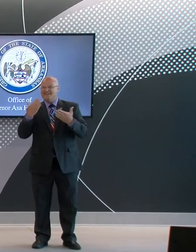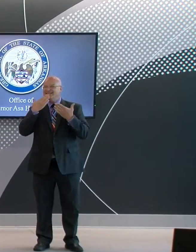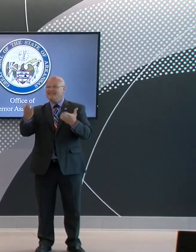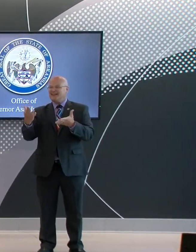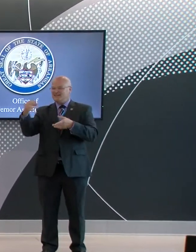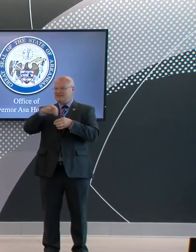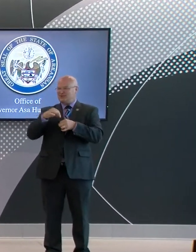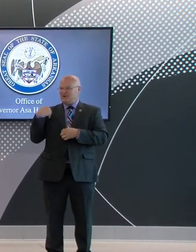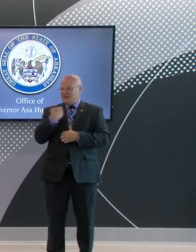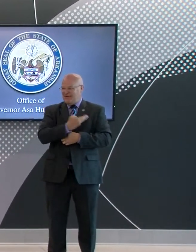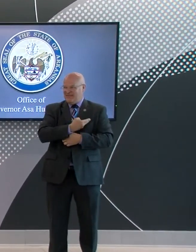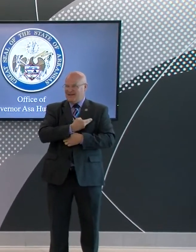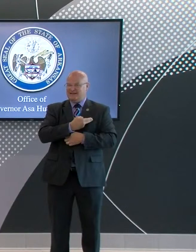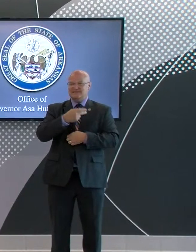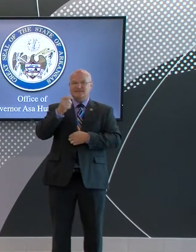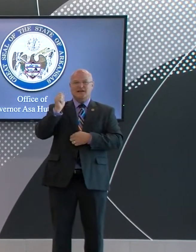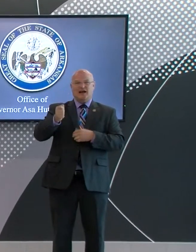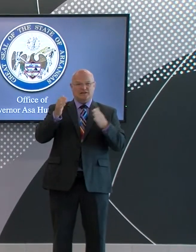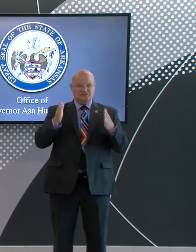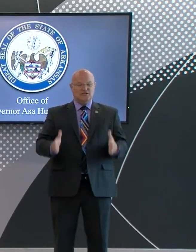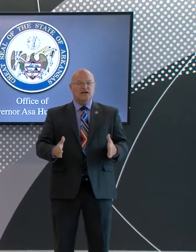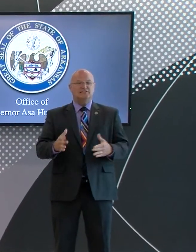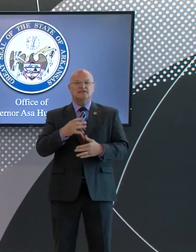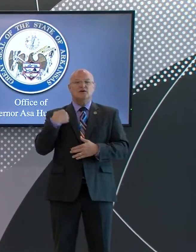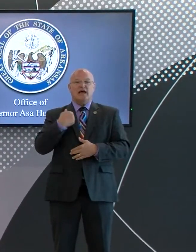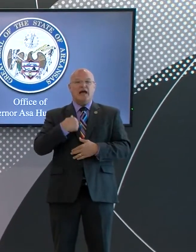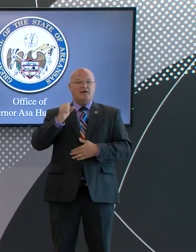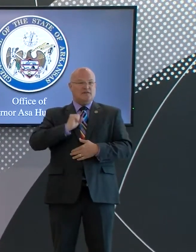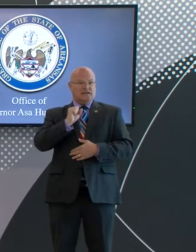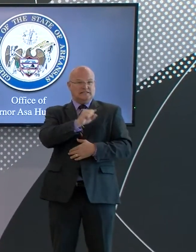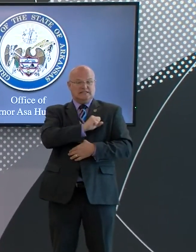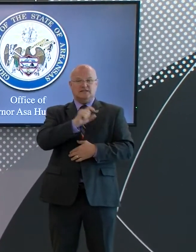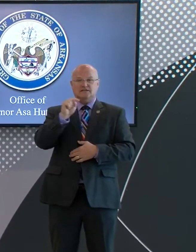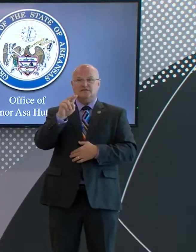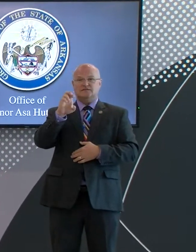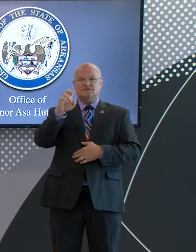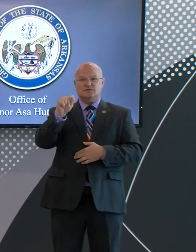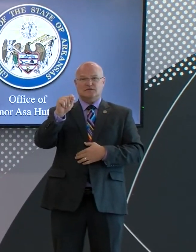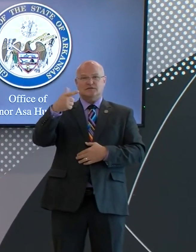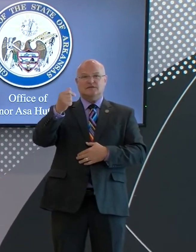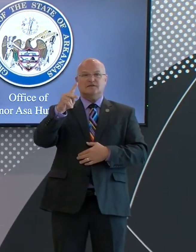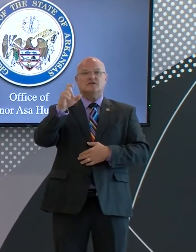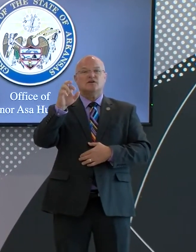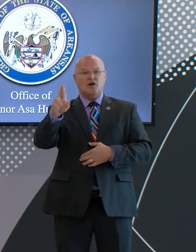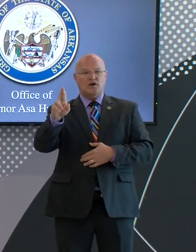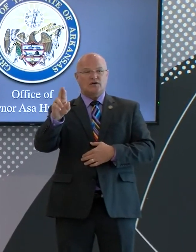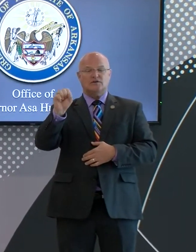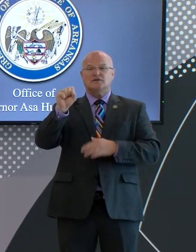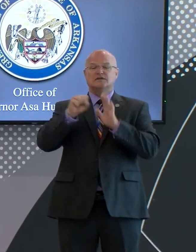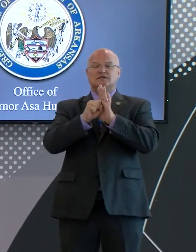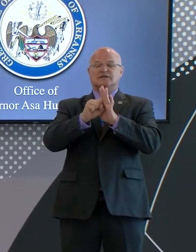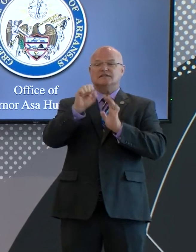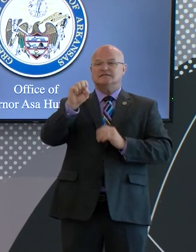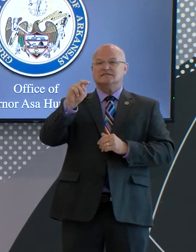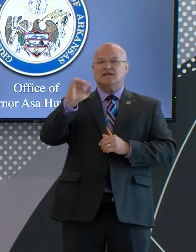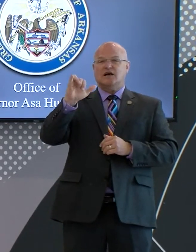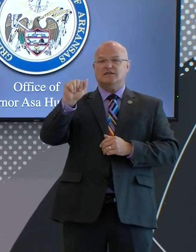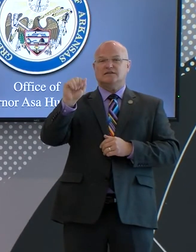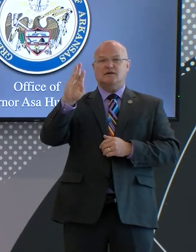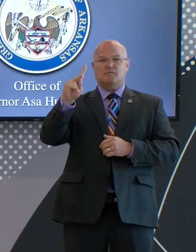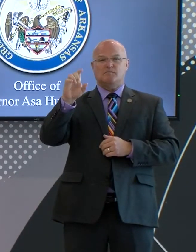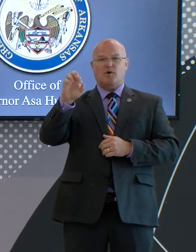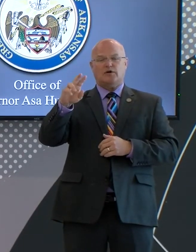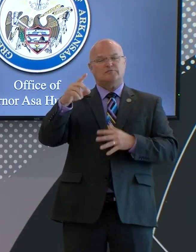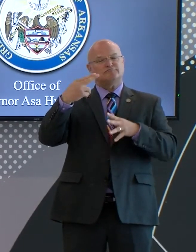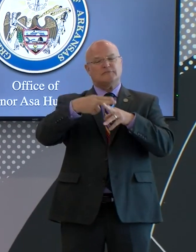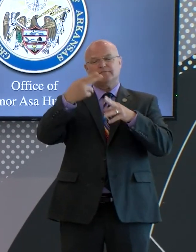for participating. Our judge. We've got our Senator Trent Gardner, Representative Sonia Barker, and